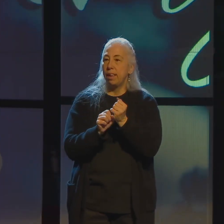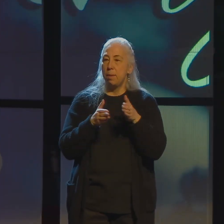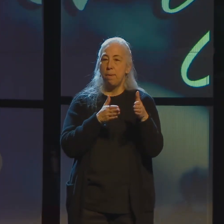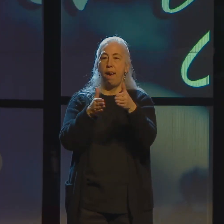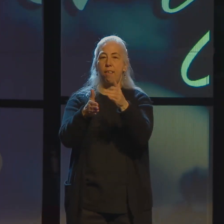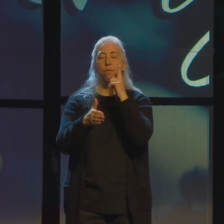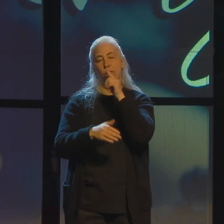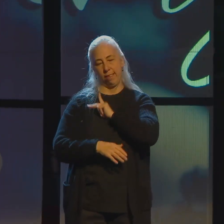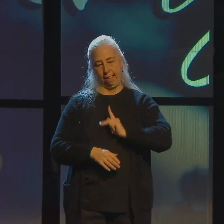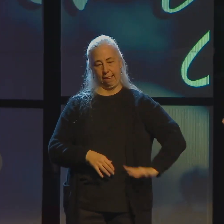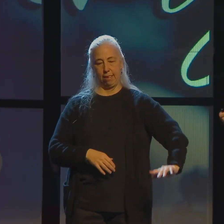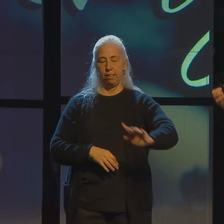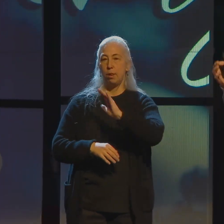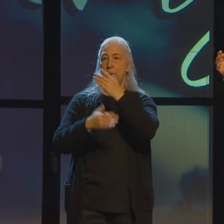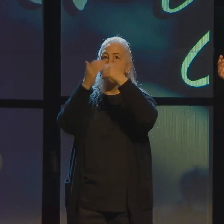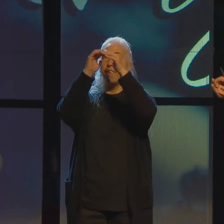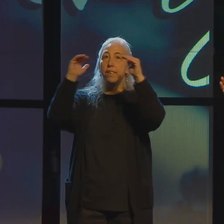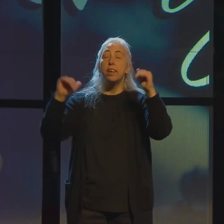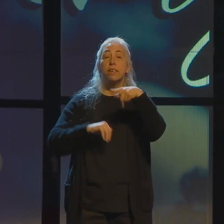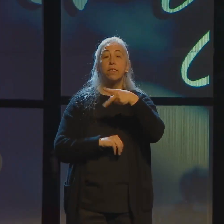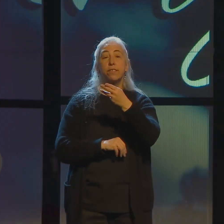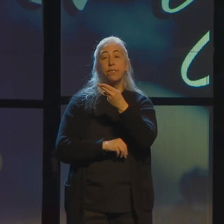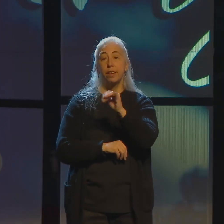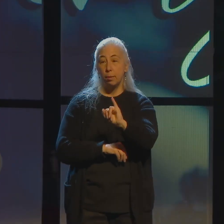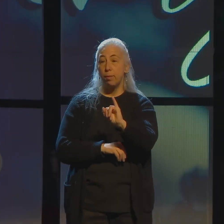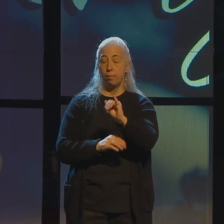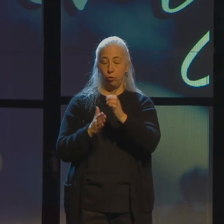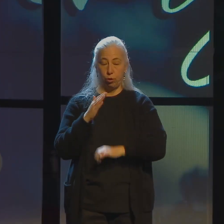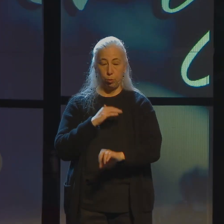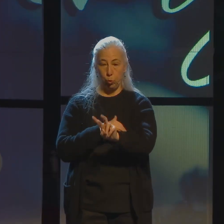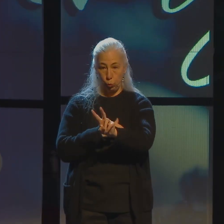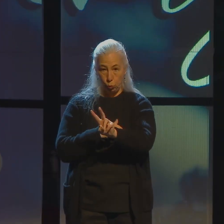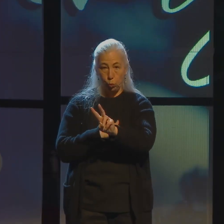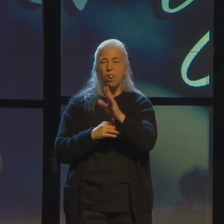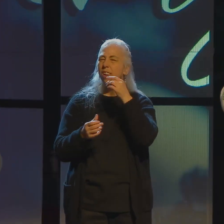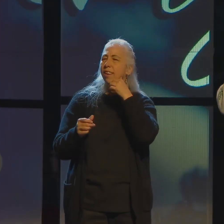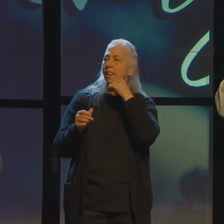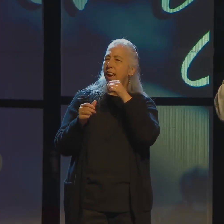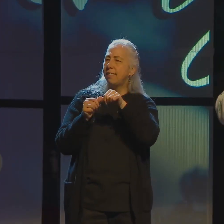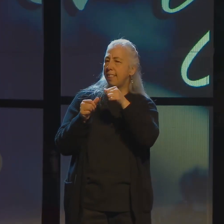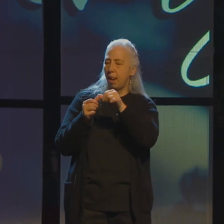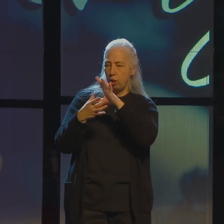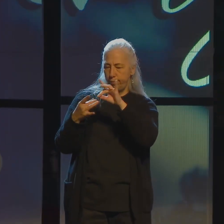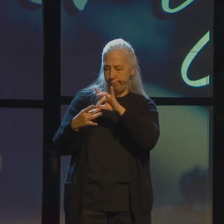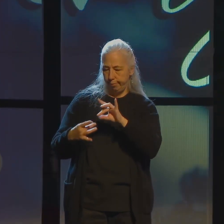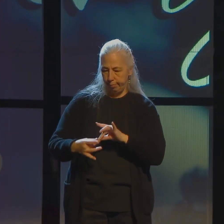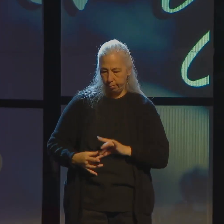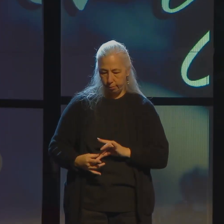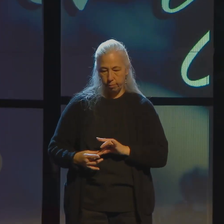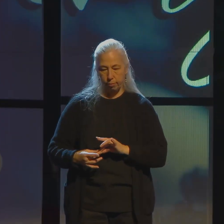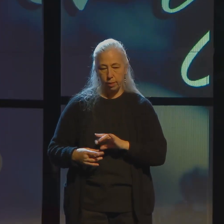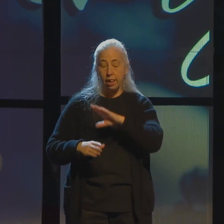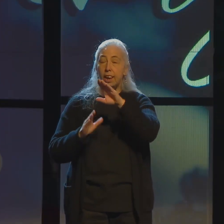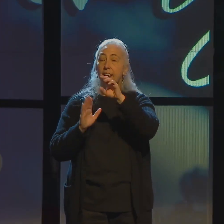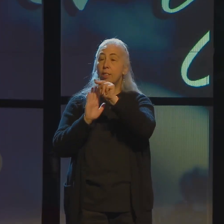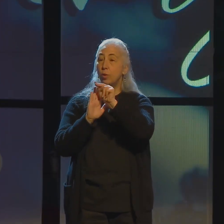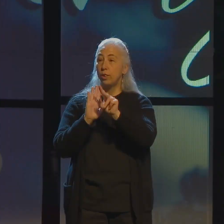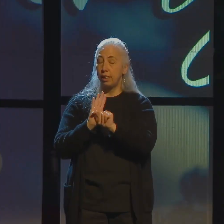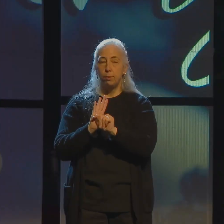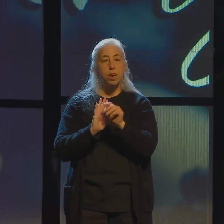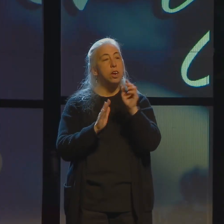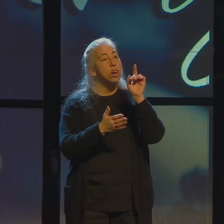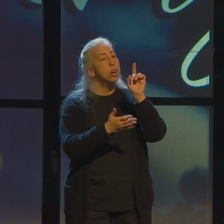heaven. And Philippians chapter 2, one of these little letters in the New Testament, tells us that even though Jesus had all